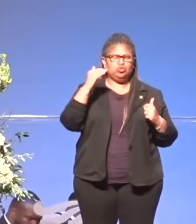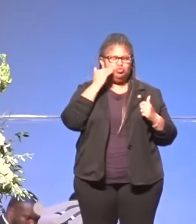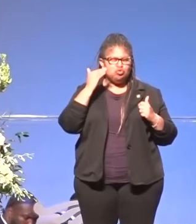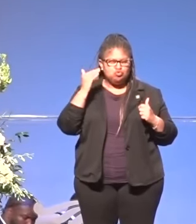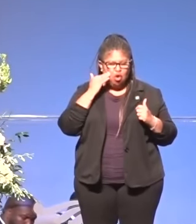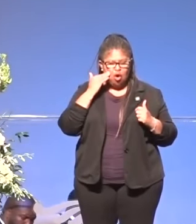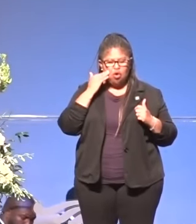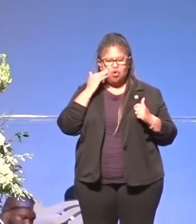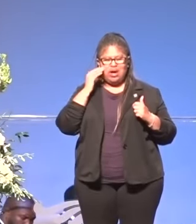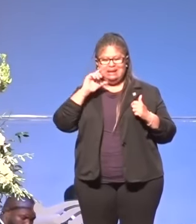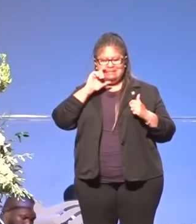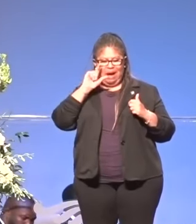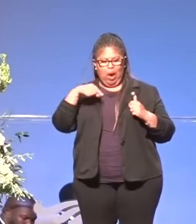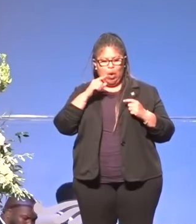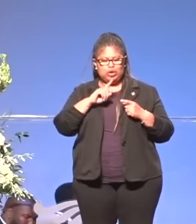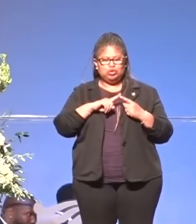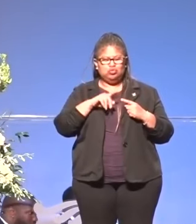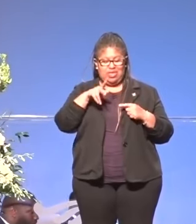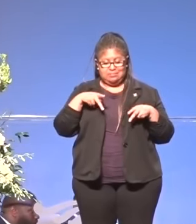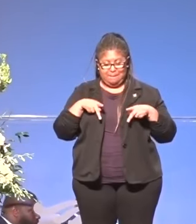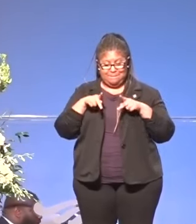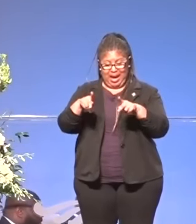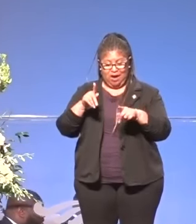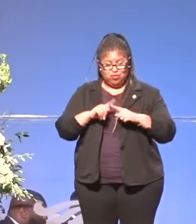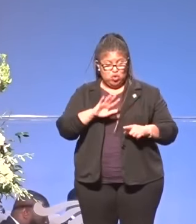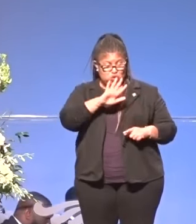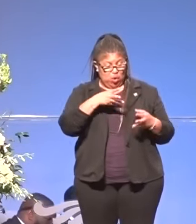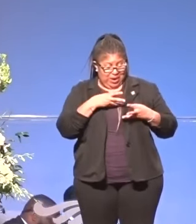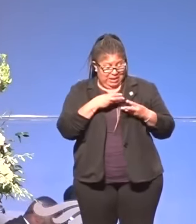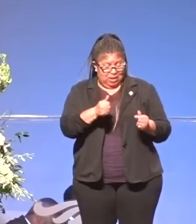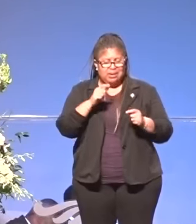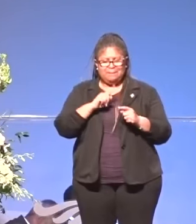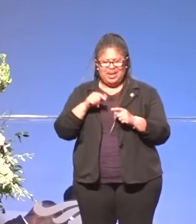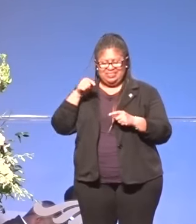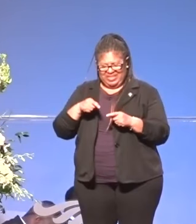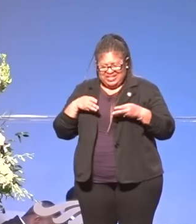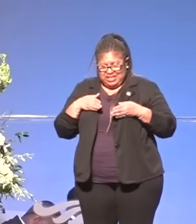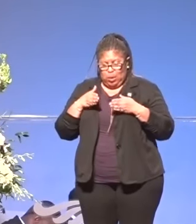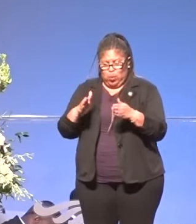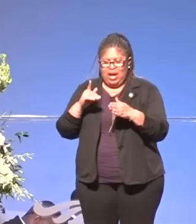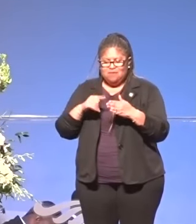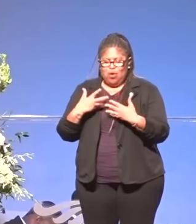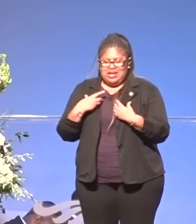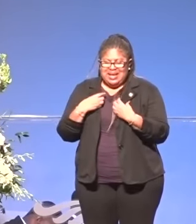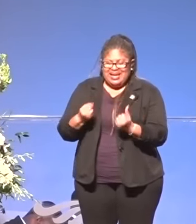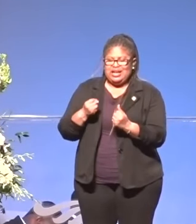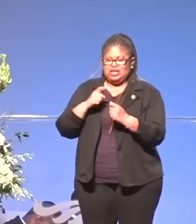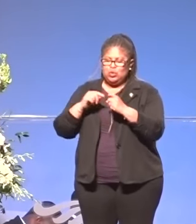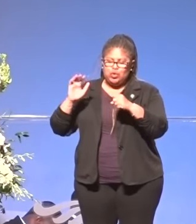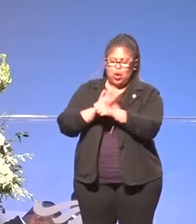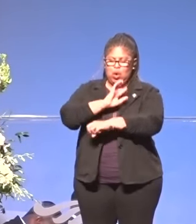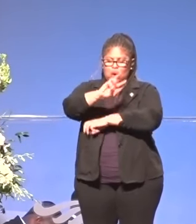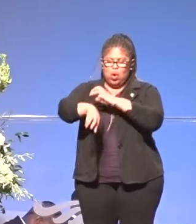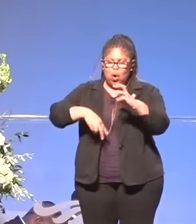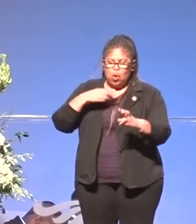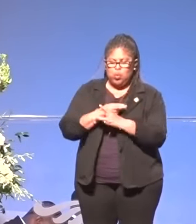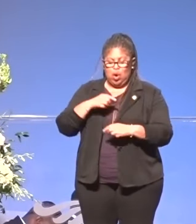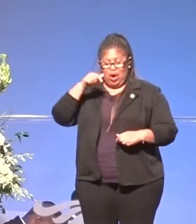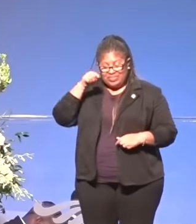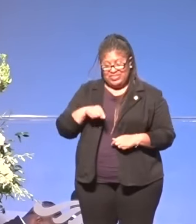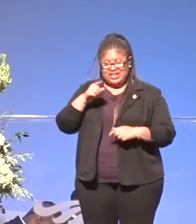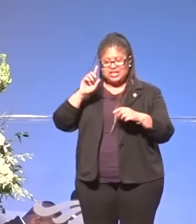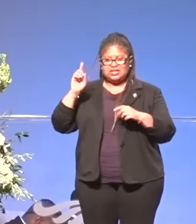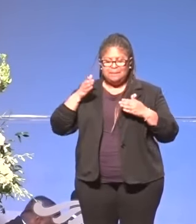only to your own healing, it's the path to the healing of the whole world. It is the path of partnering with God in redeeming the